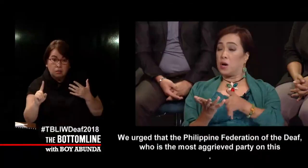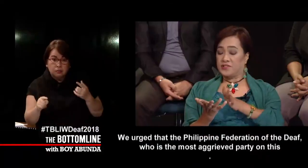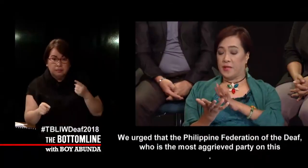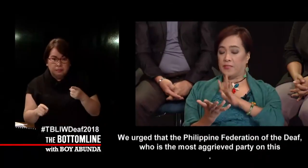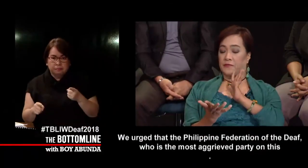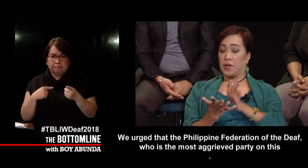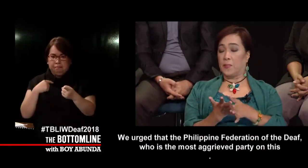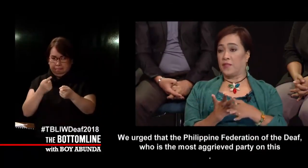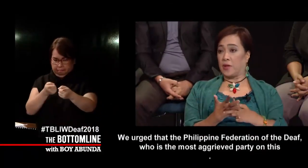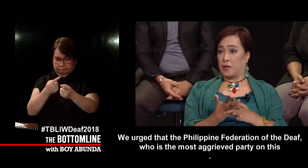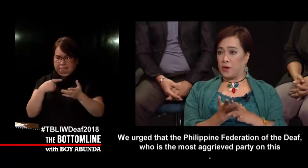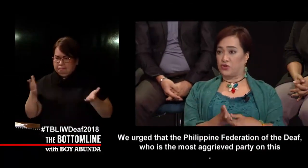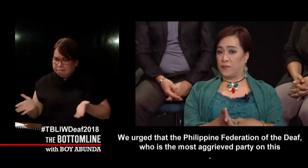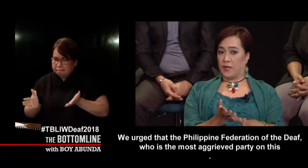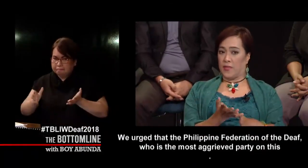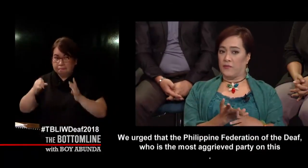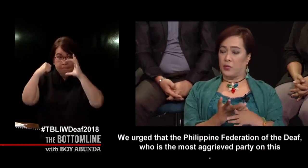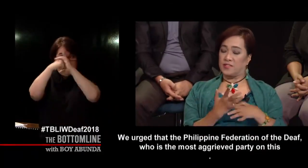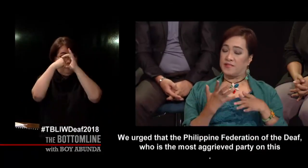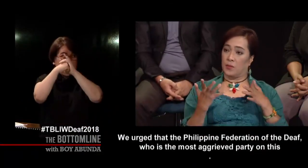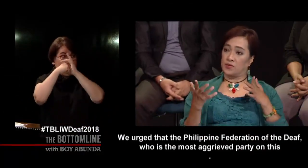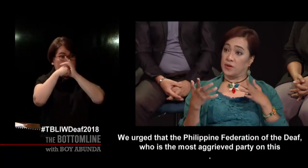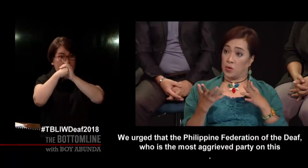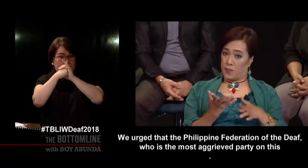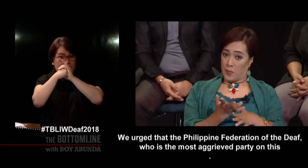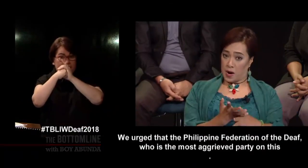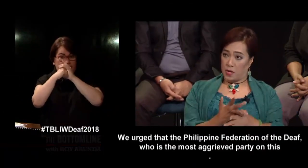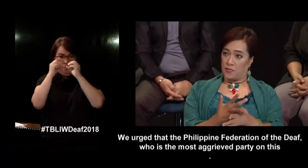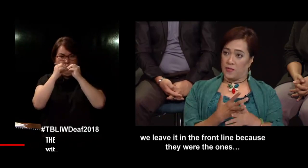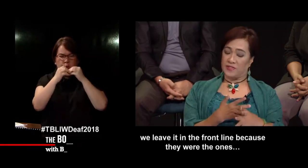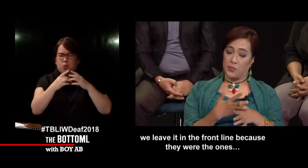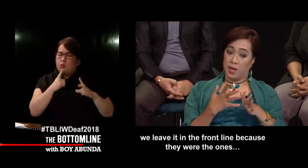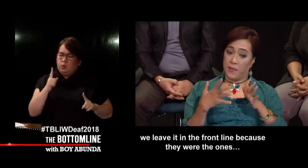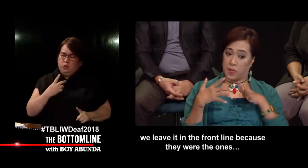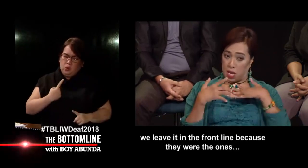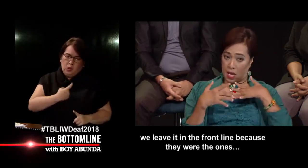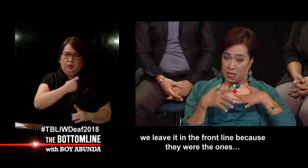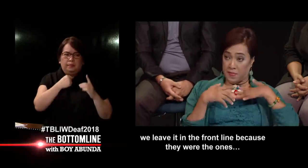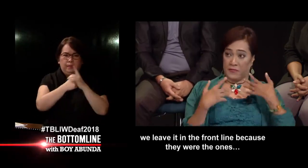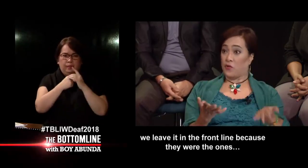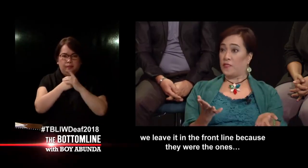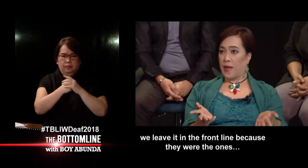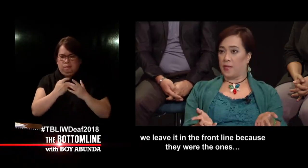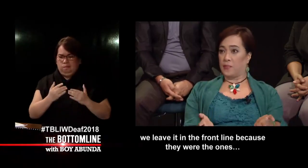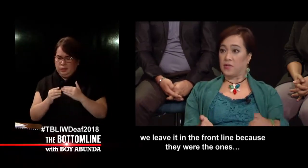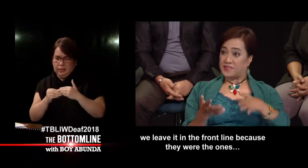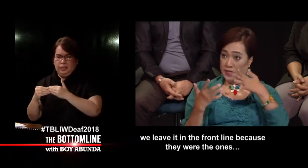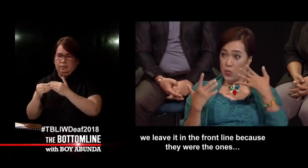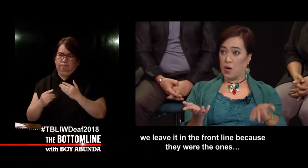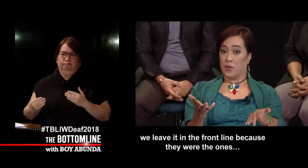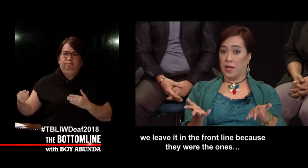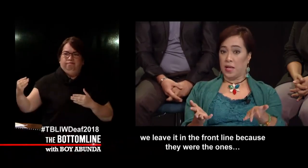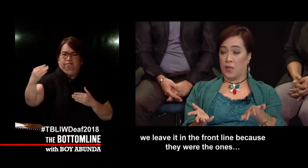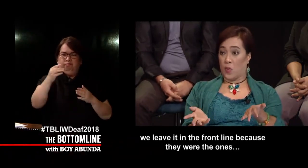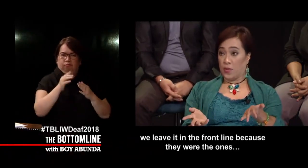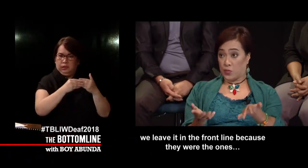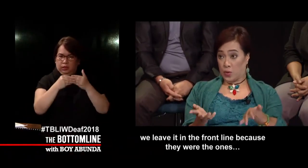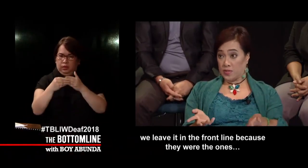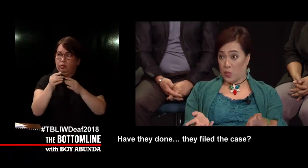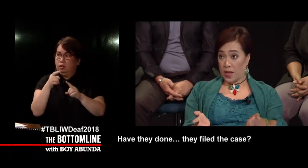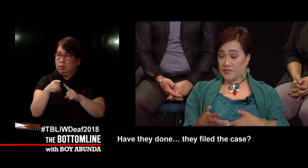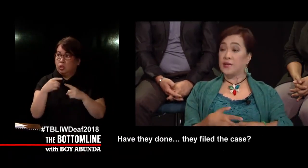We urge that the Philippine Federation of the Deaf, who is the most aggrieved party on this, really be in the front line because they were really the